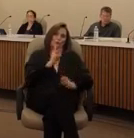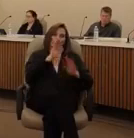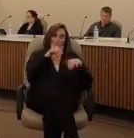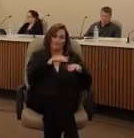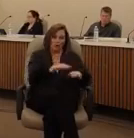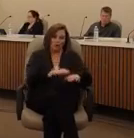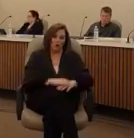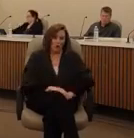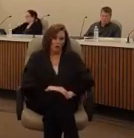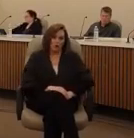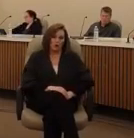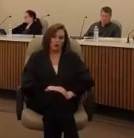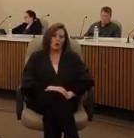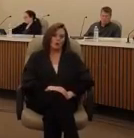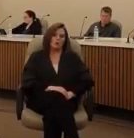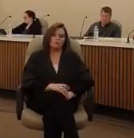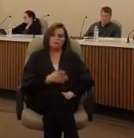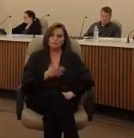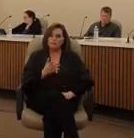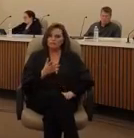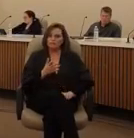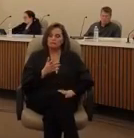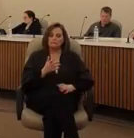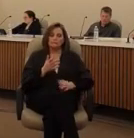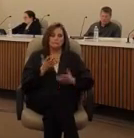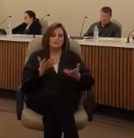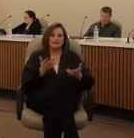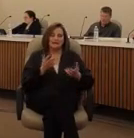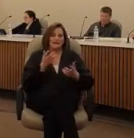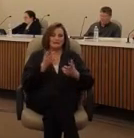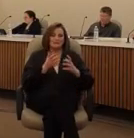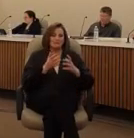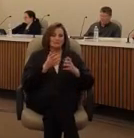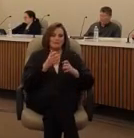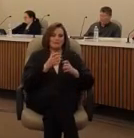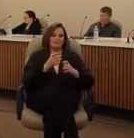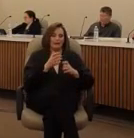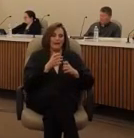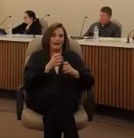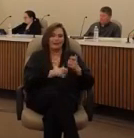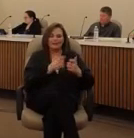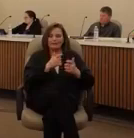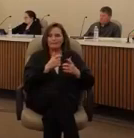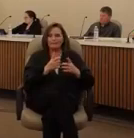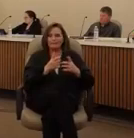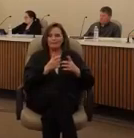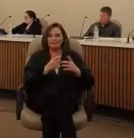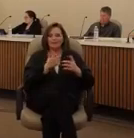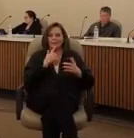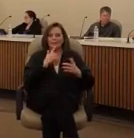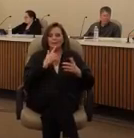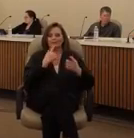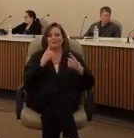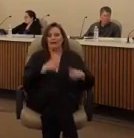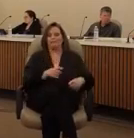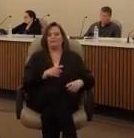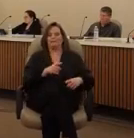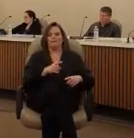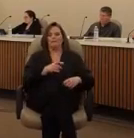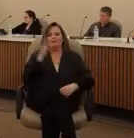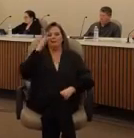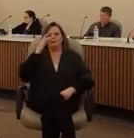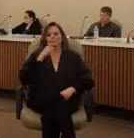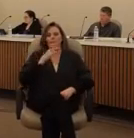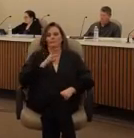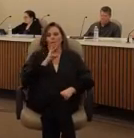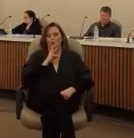to do with our new waterfront restoration projects and their